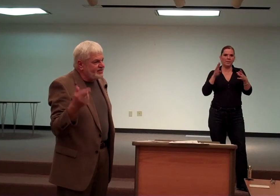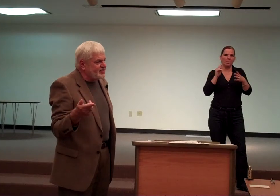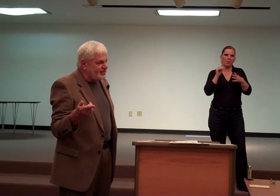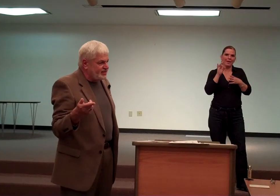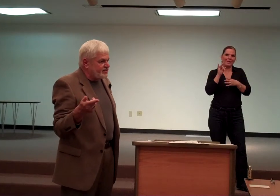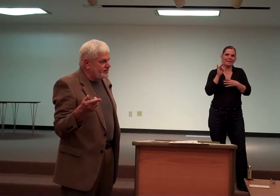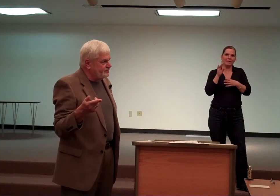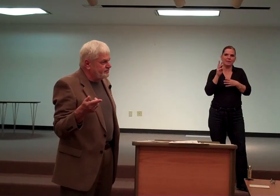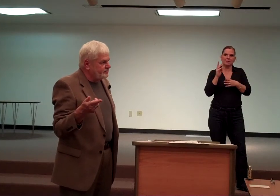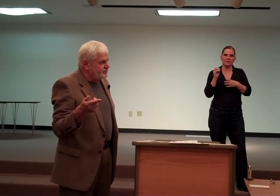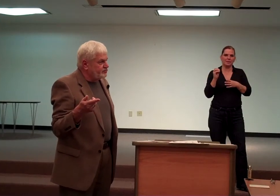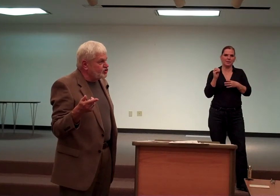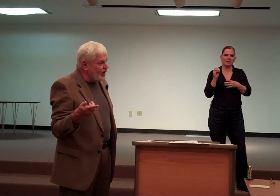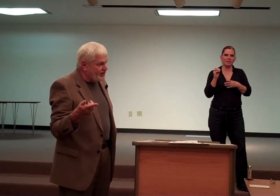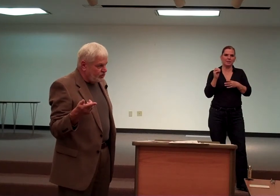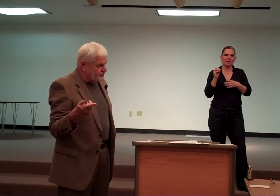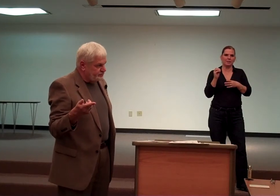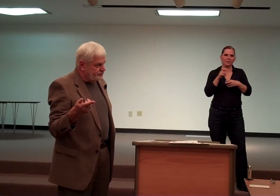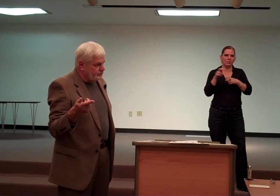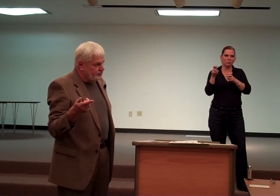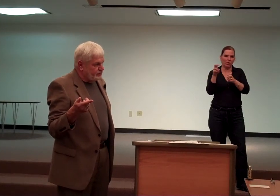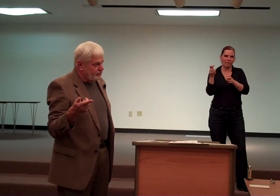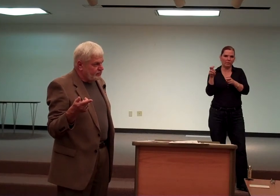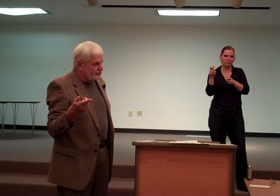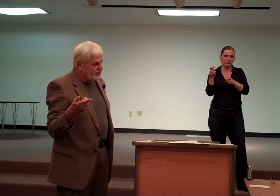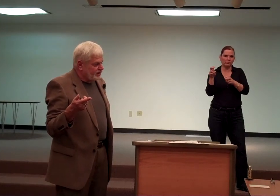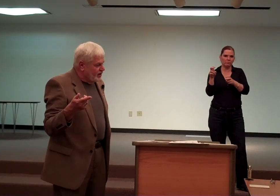the 1860s for travel.